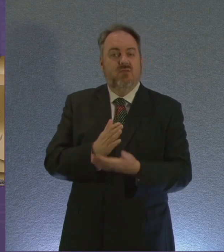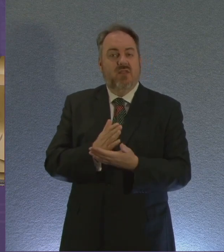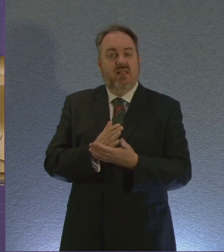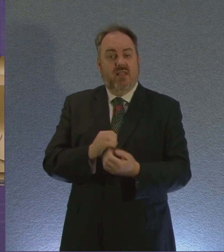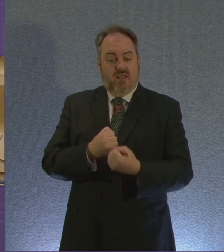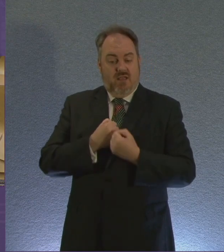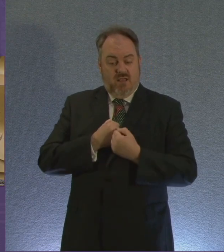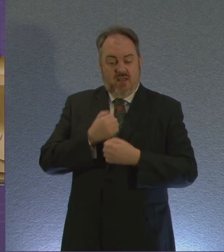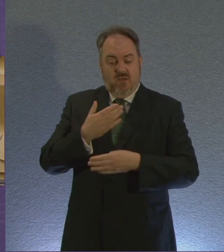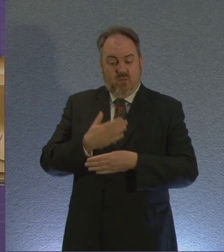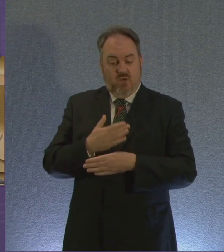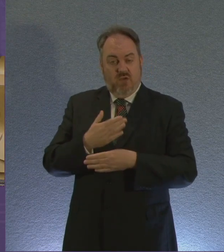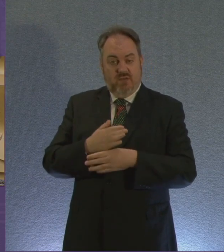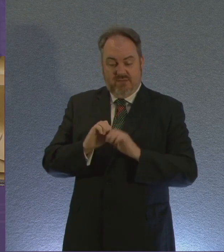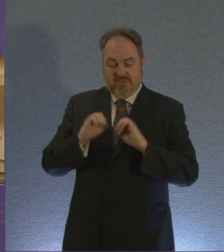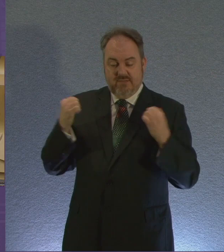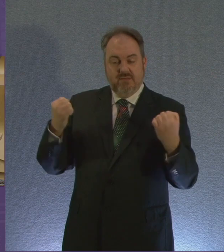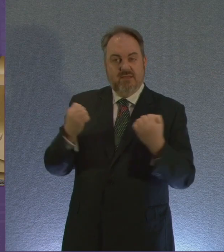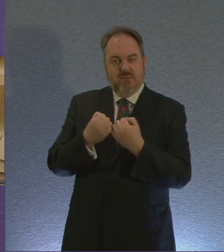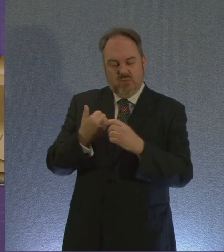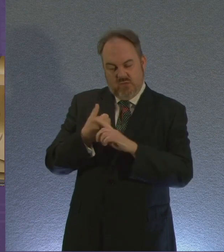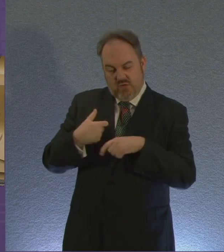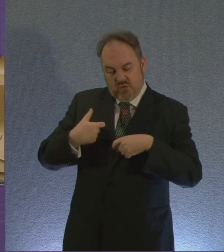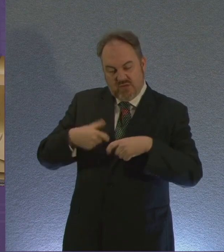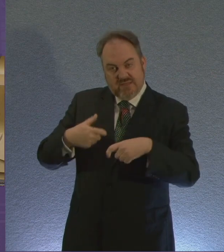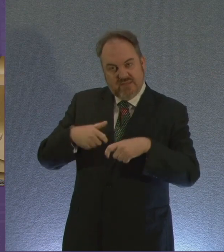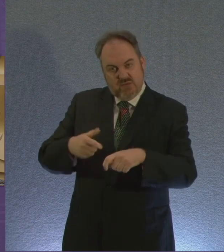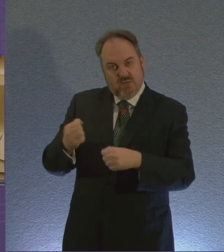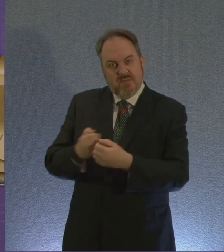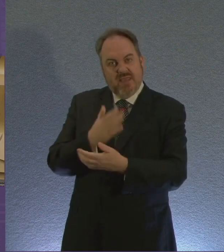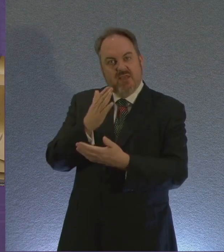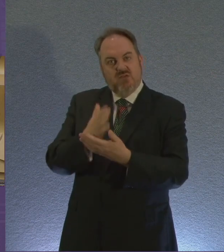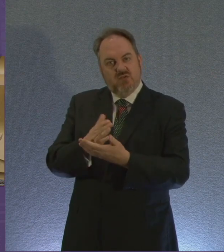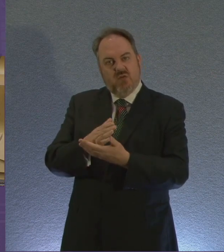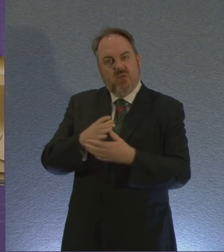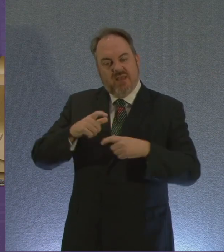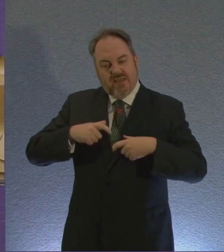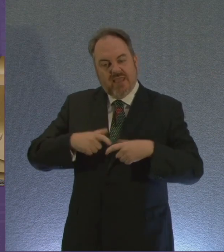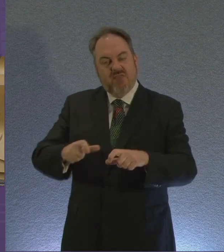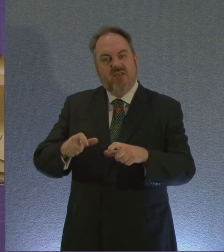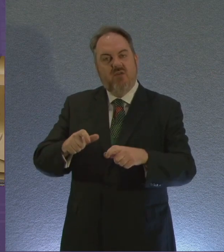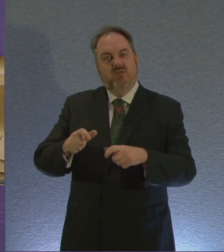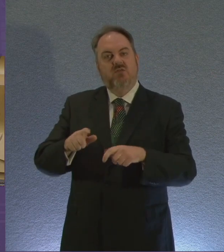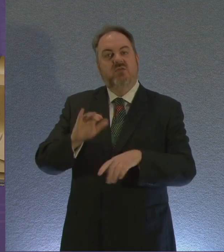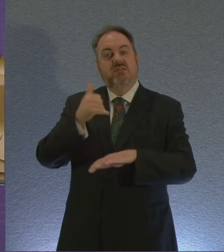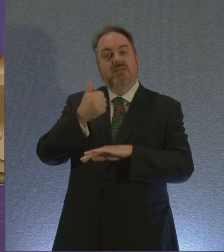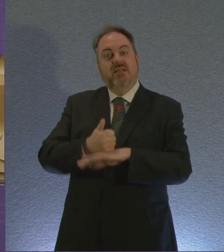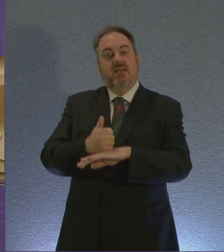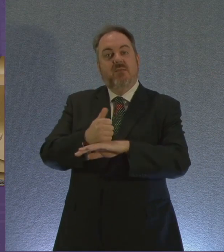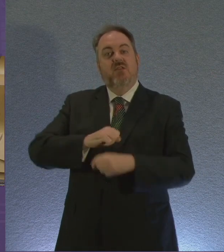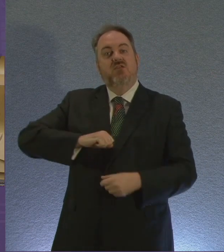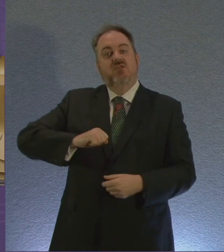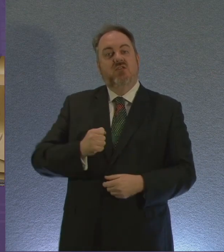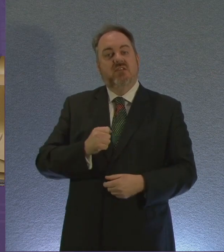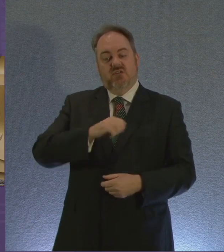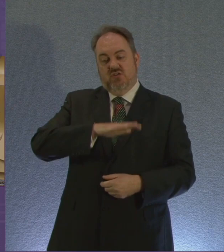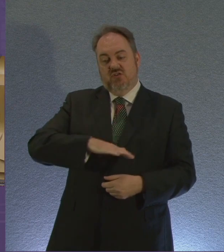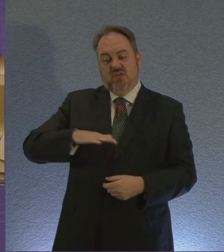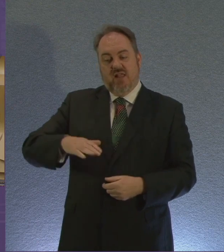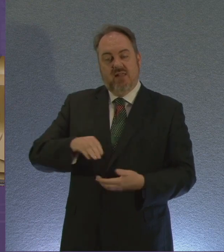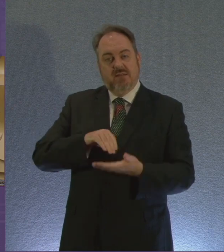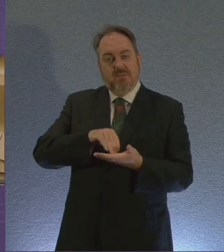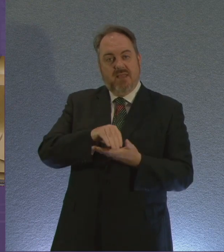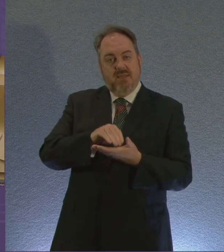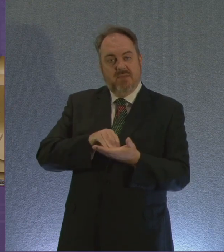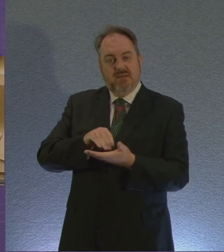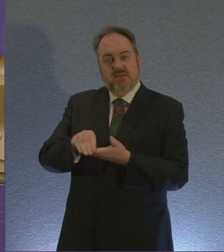resources within the Social Security Programme on delivering the Scottish Child Payment as soon as we can. This new benefit will support families